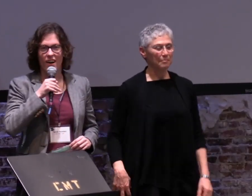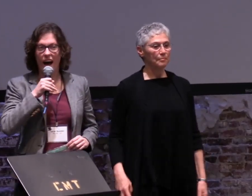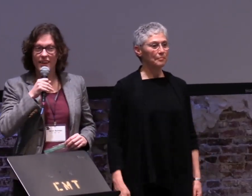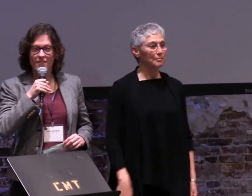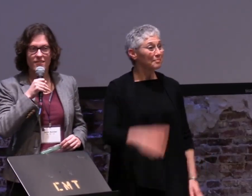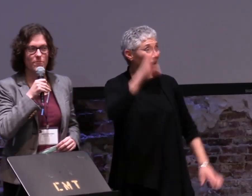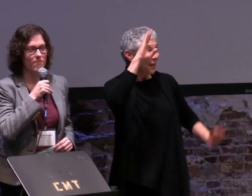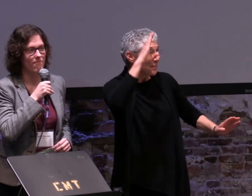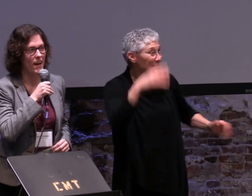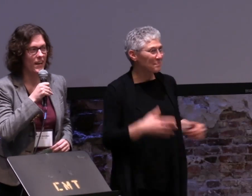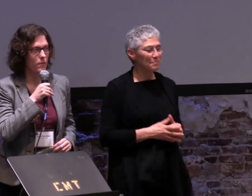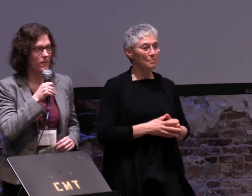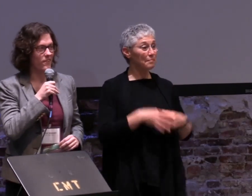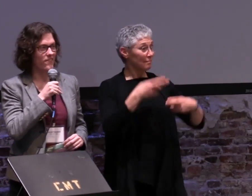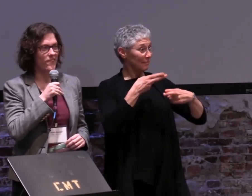Hi, my name is Sarah